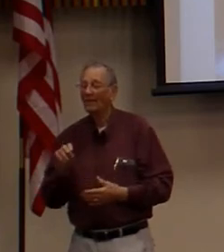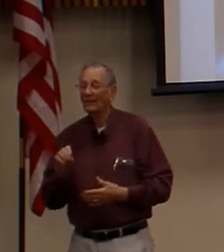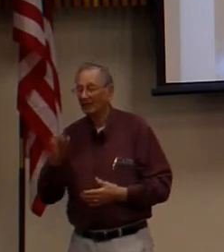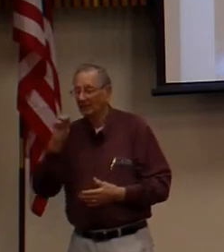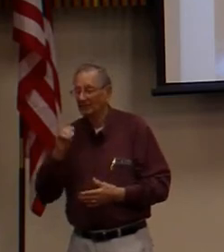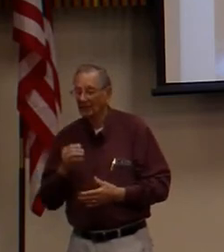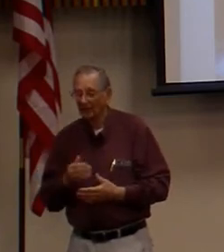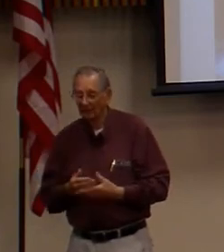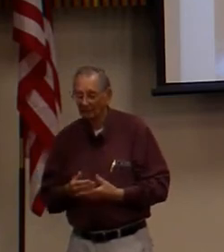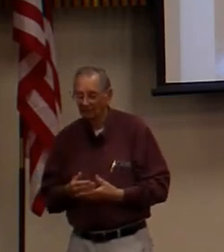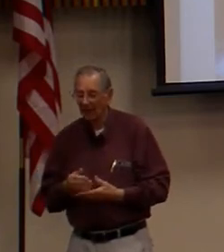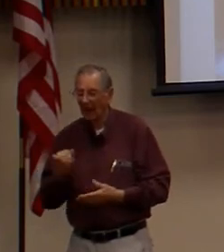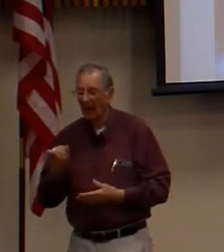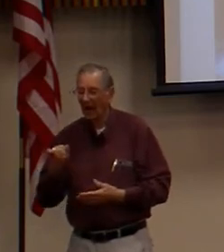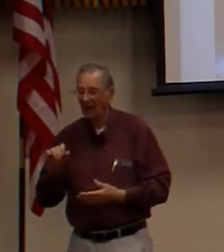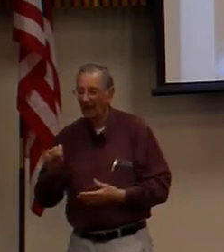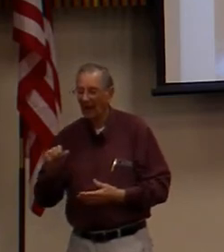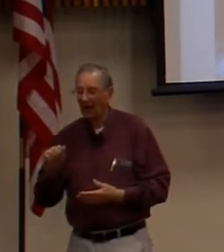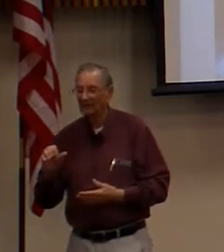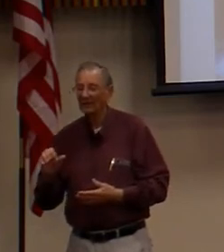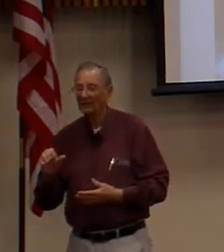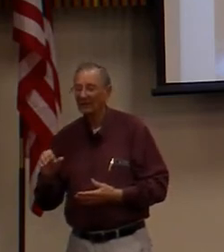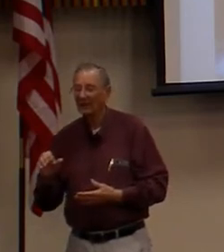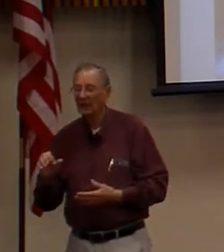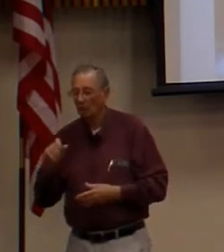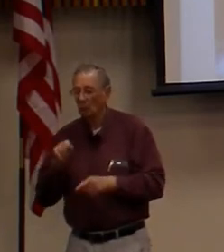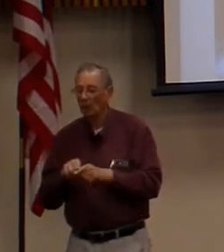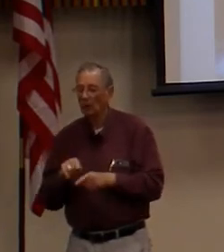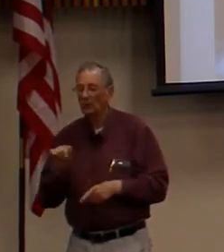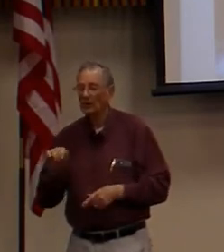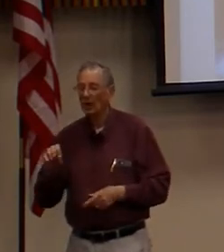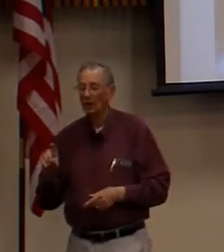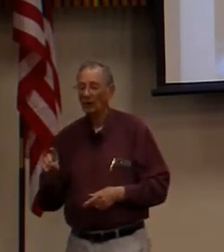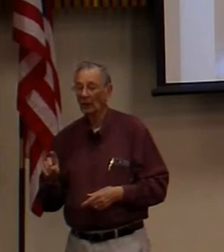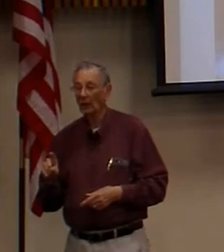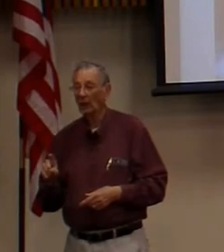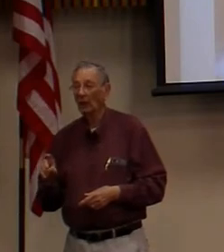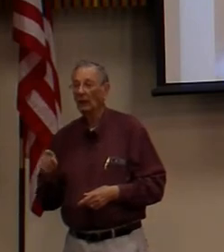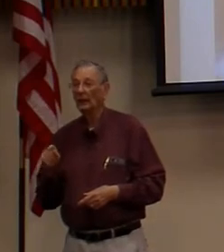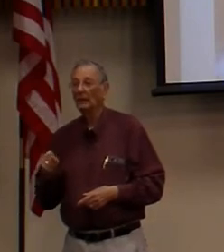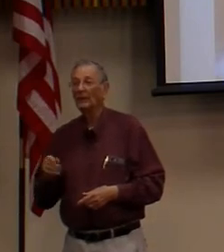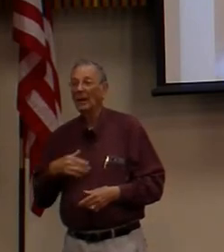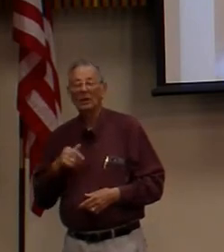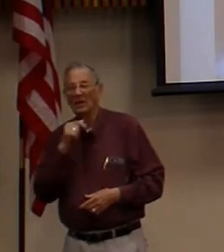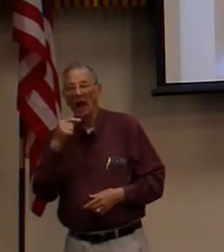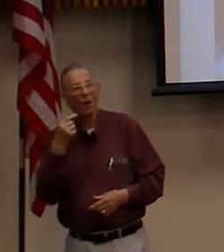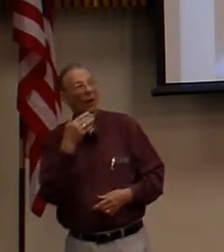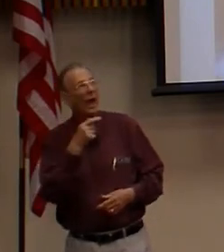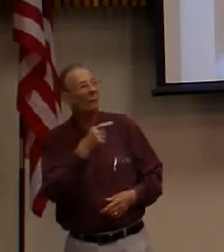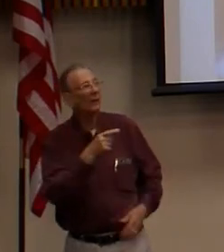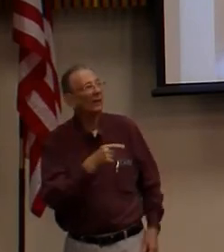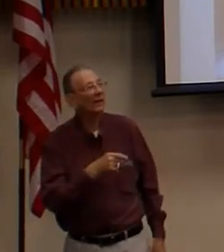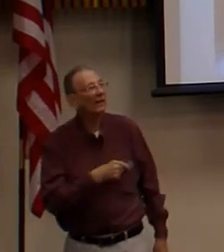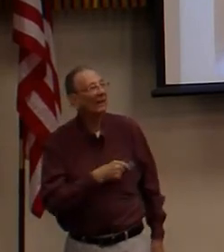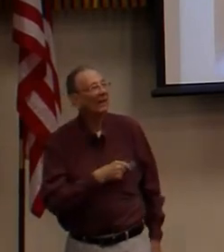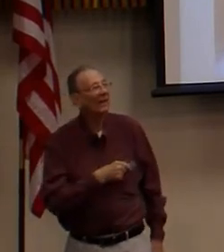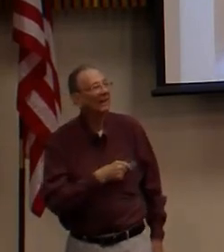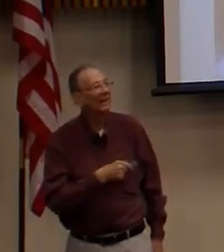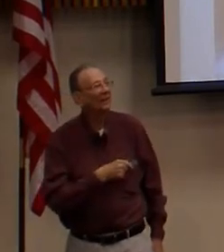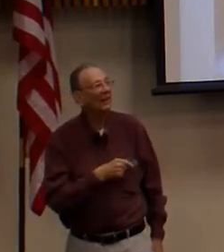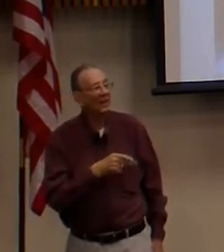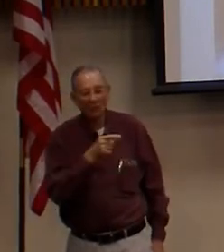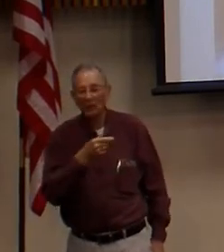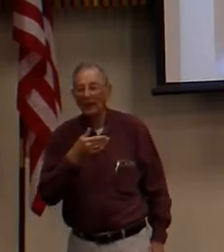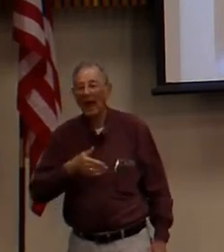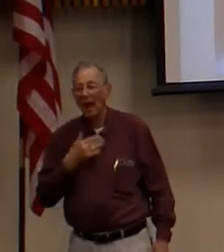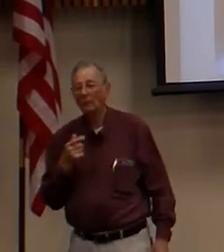son, Isaac, and brother Jerry. He was happy. He doesn't look happy in this picture, but